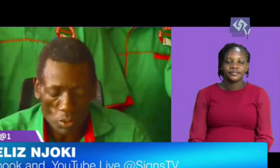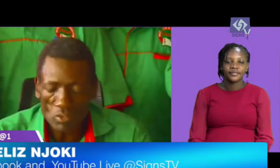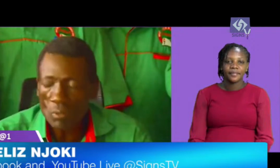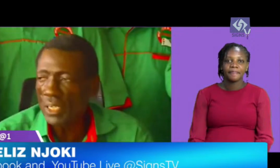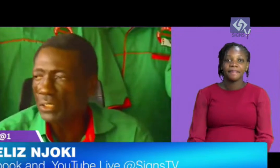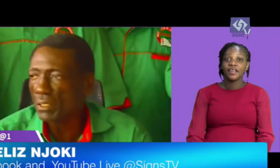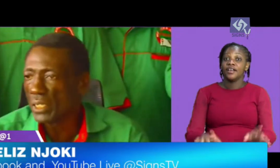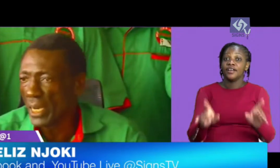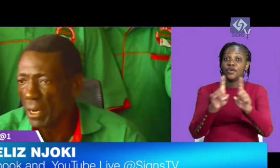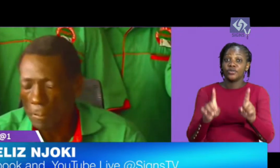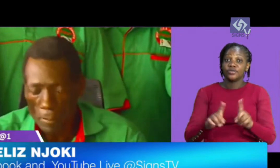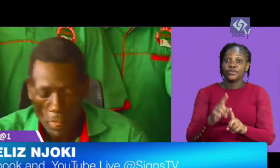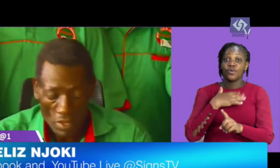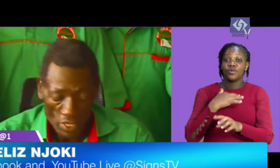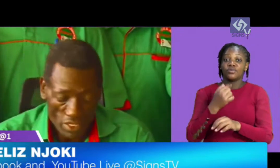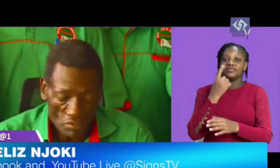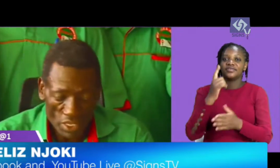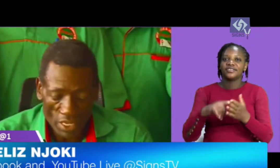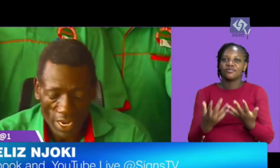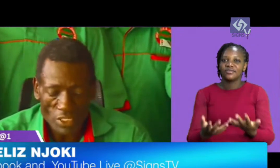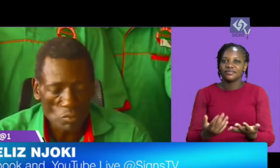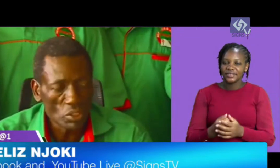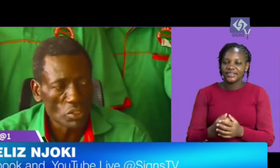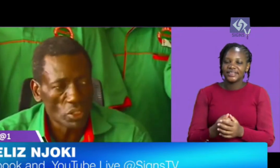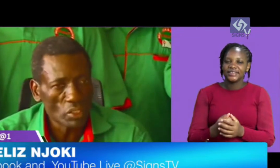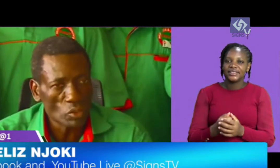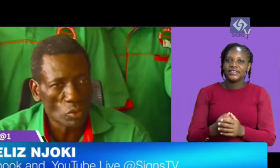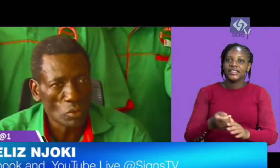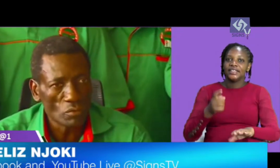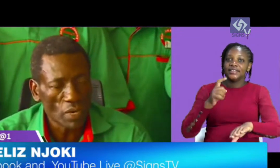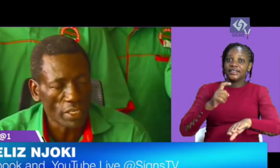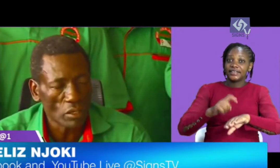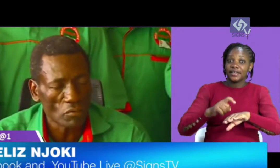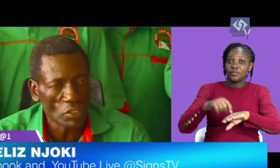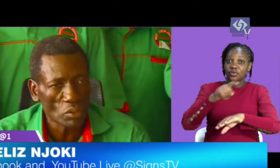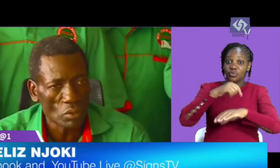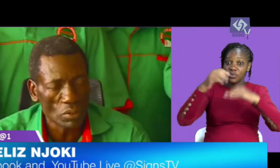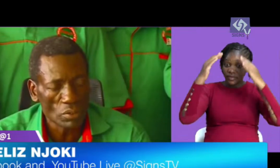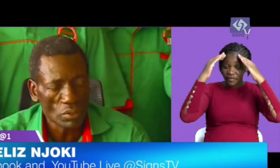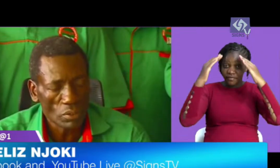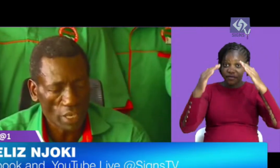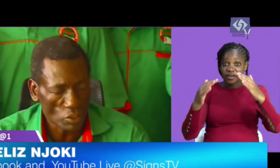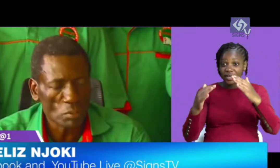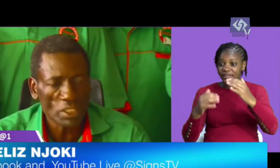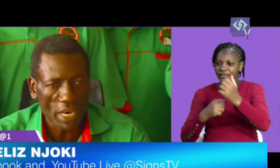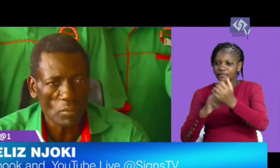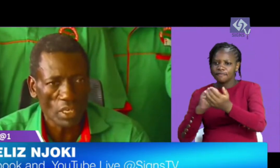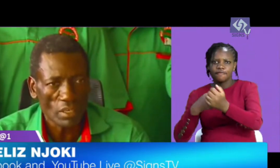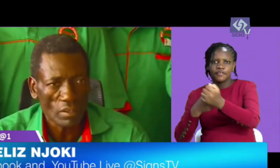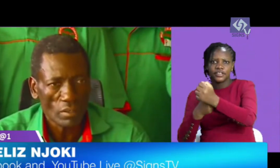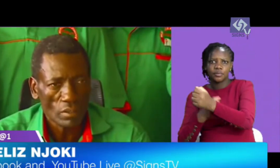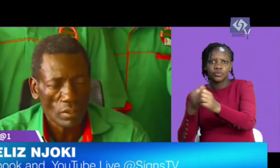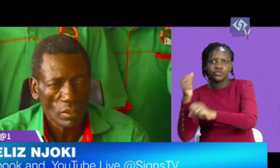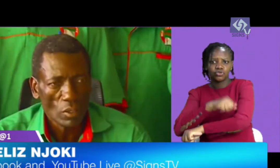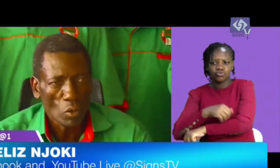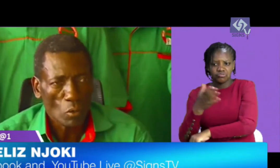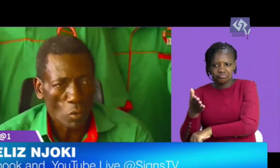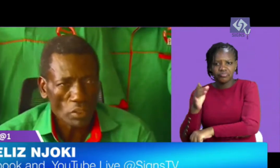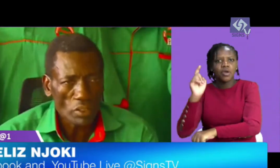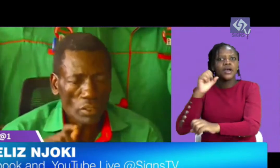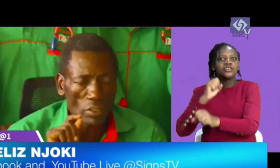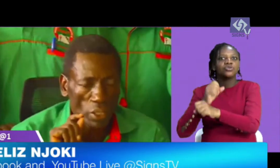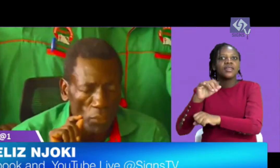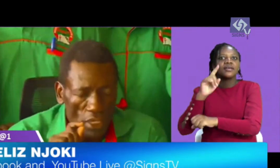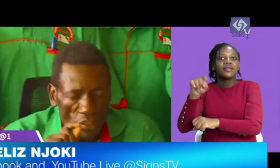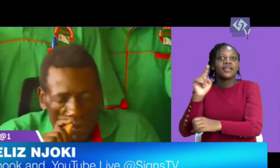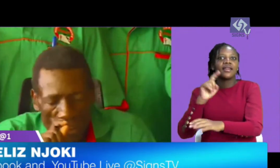We also want to mention here that even as we stick to funding of these schools, that should be timely.